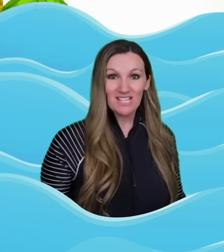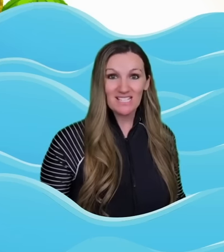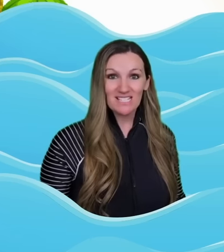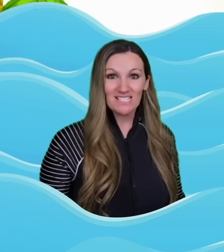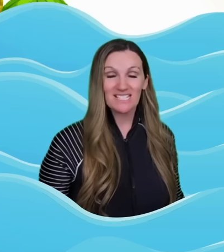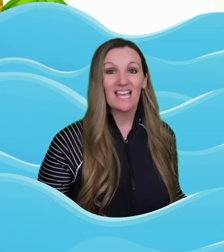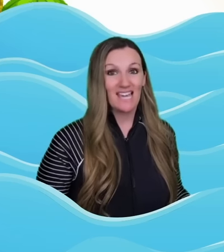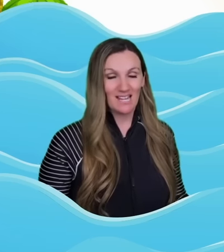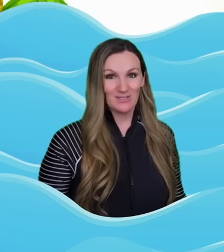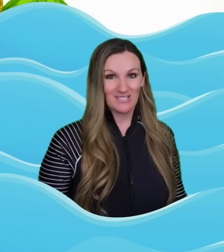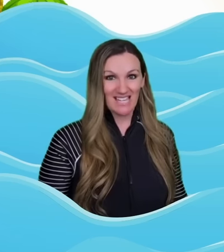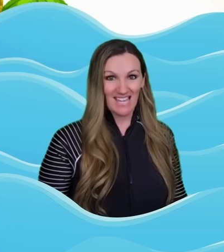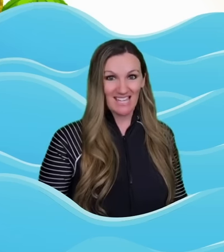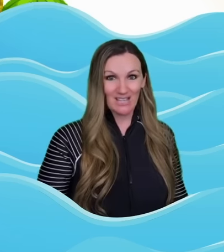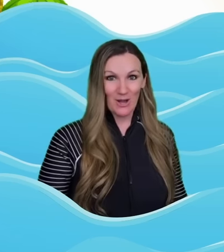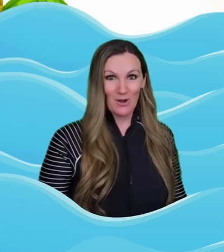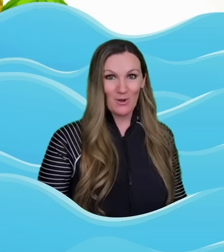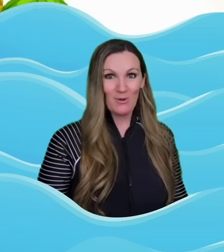Octopus. Can you say it low?